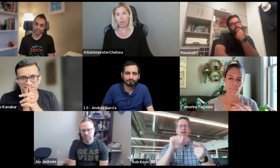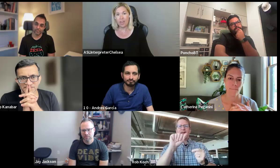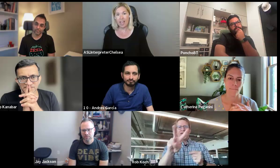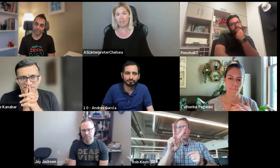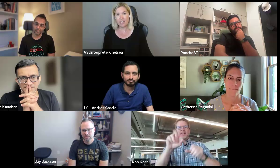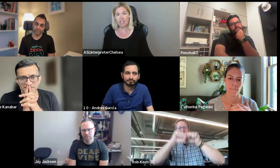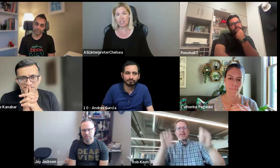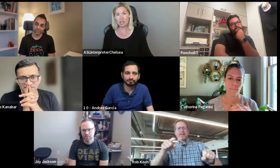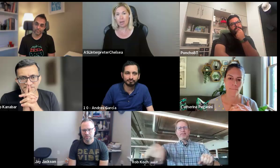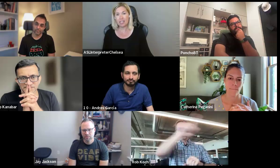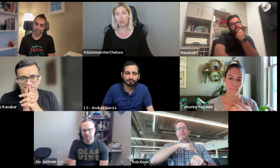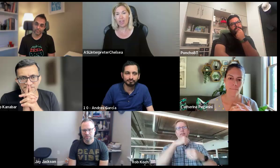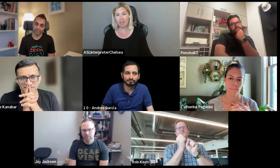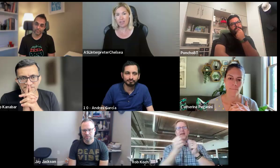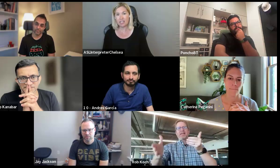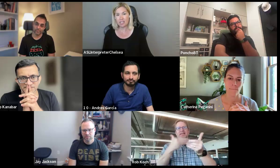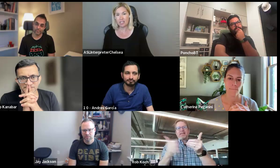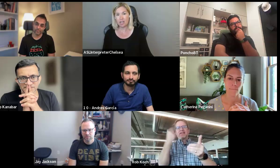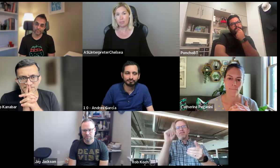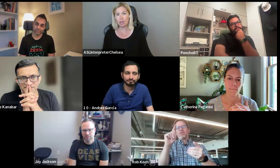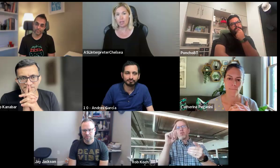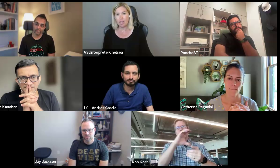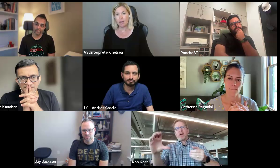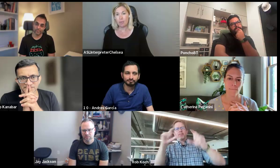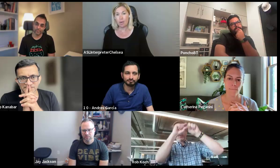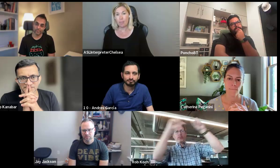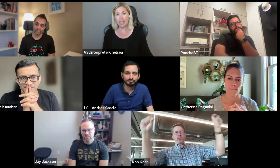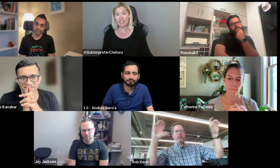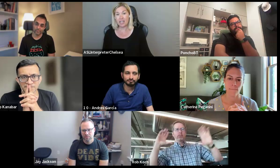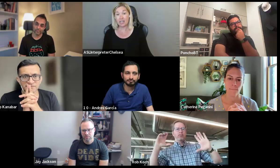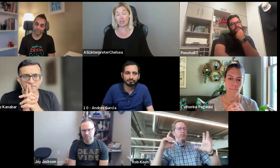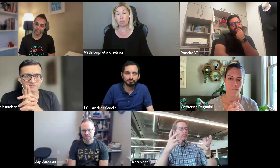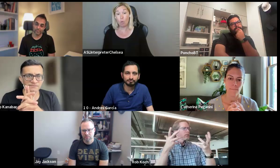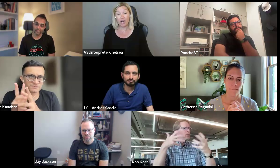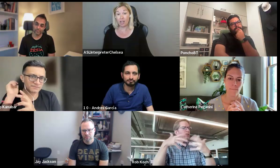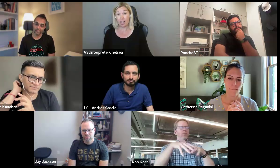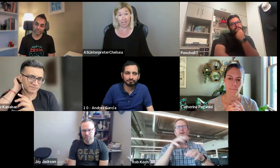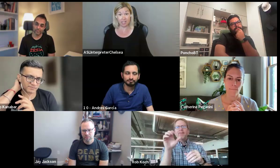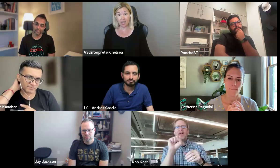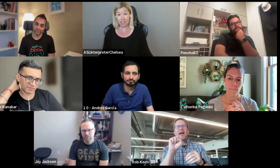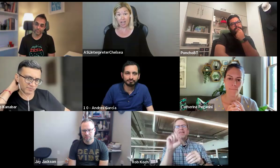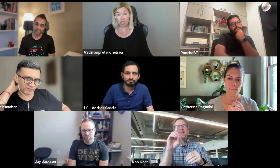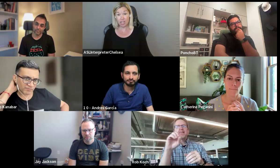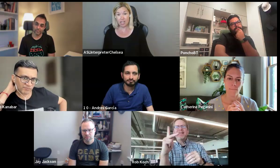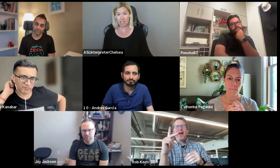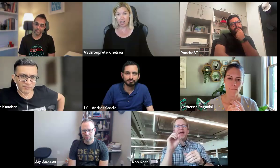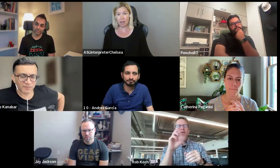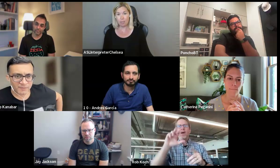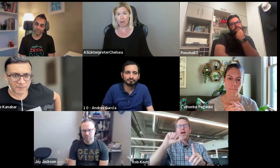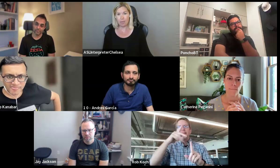with the AV system until the AV system makes it more easy to actually get set up. But